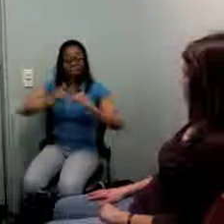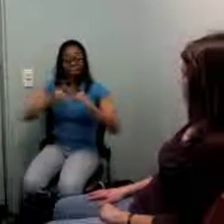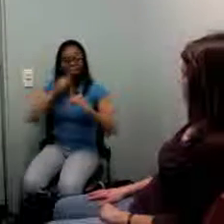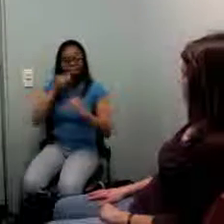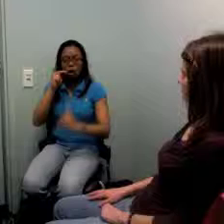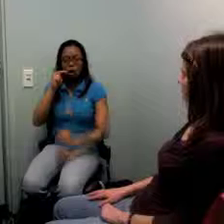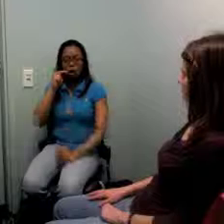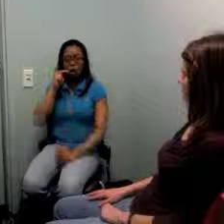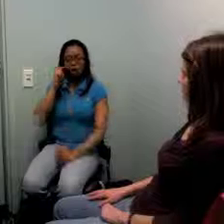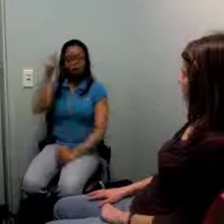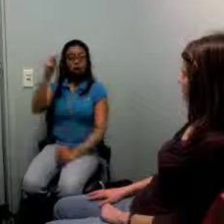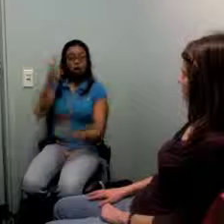of Gibbons.